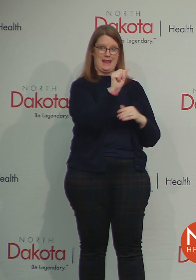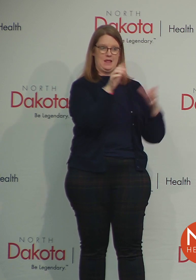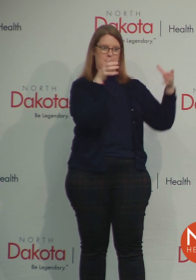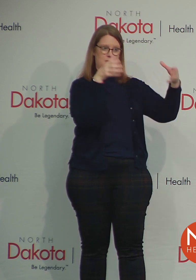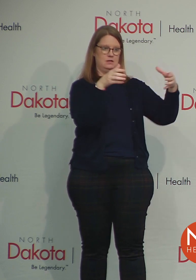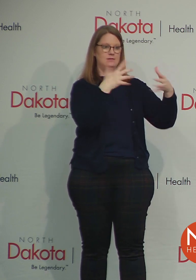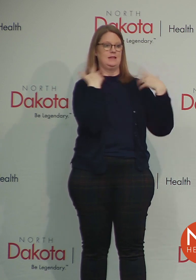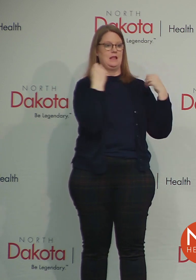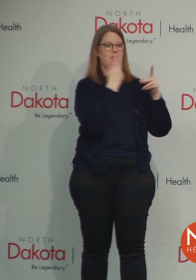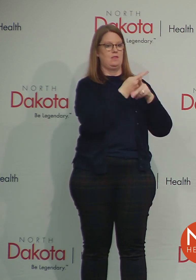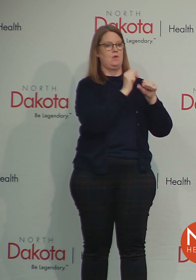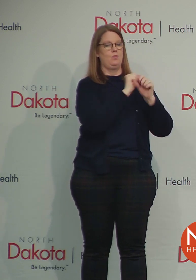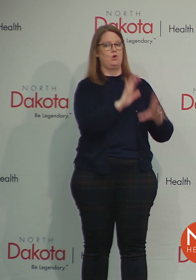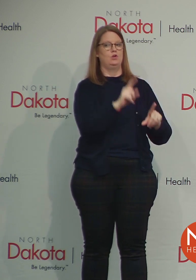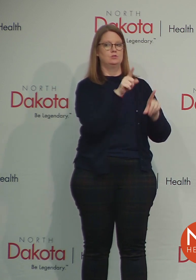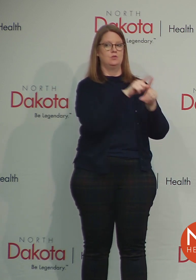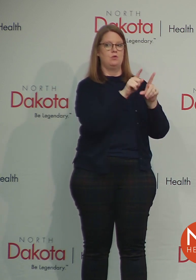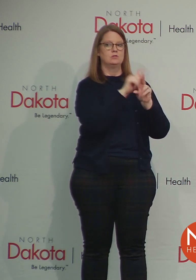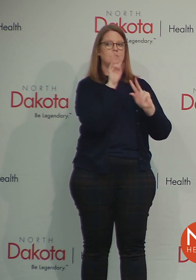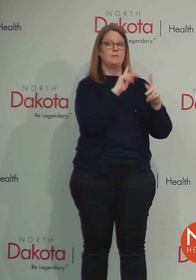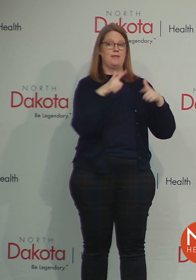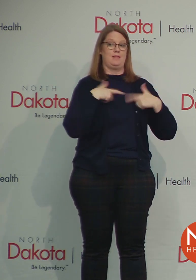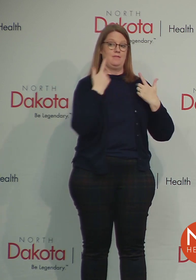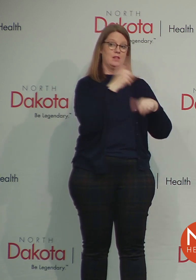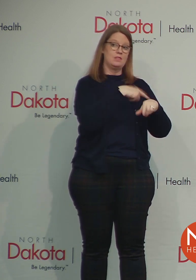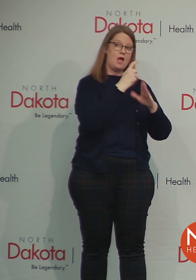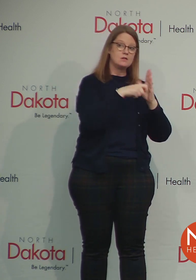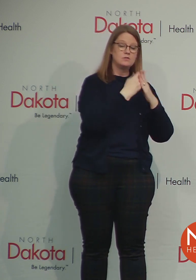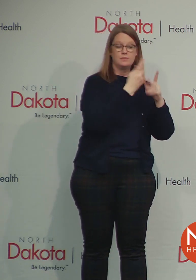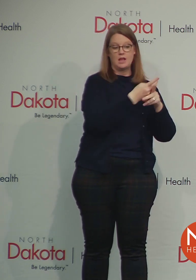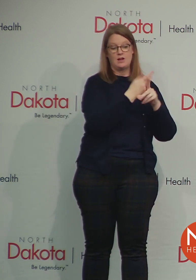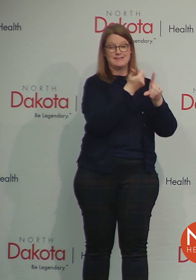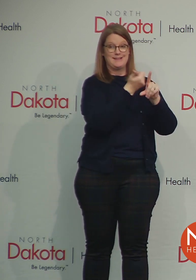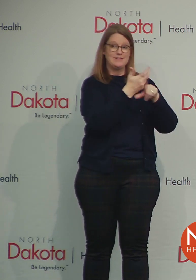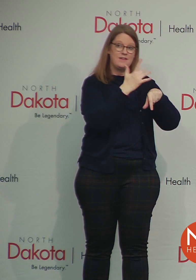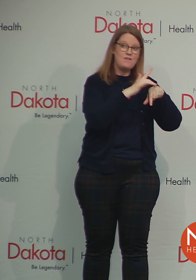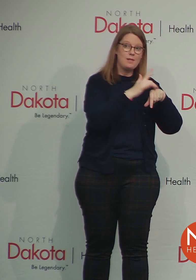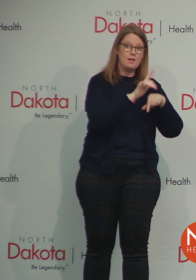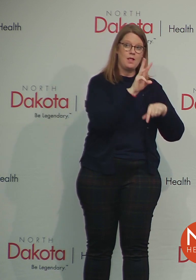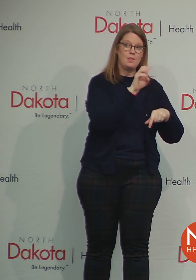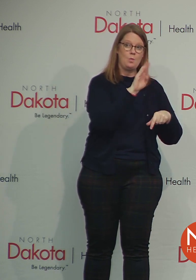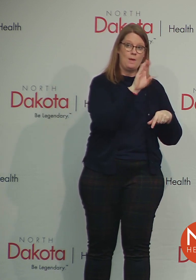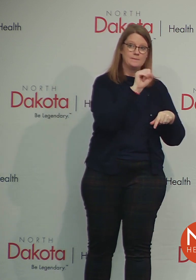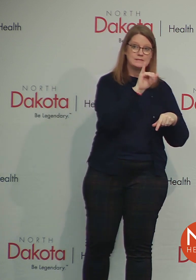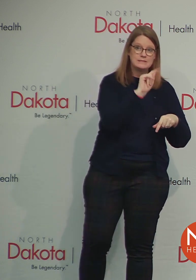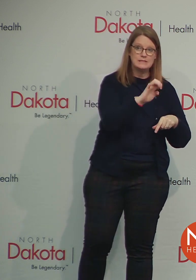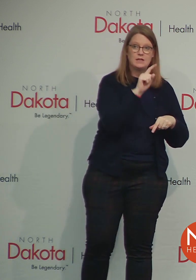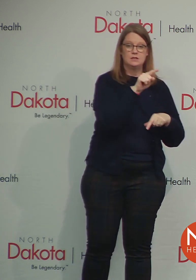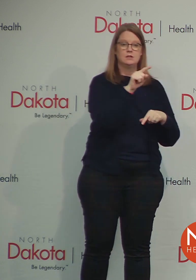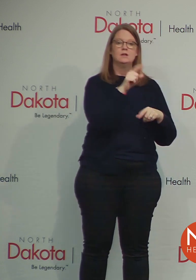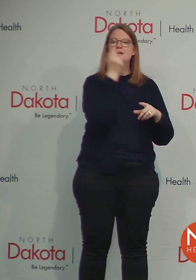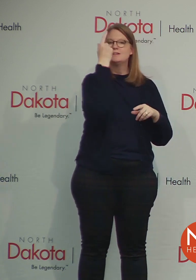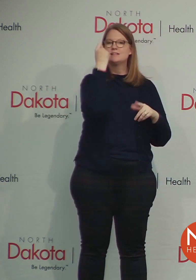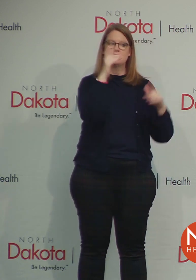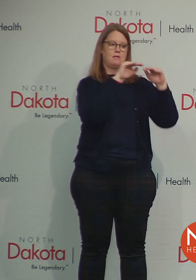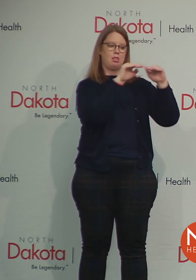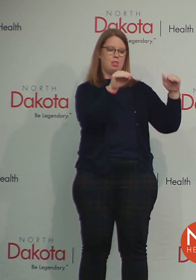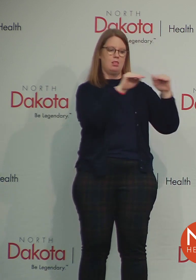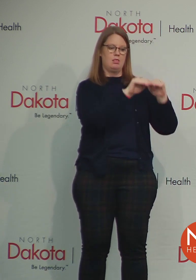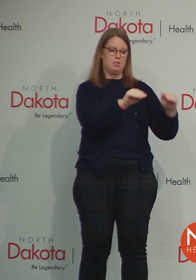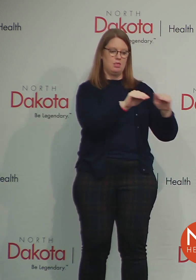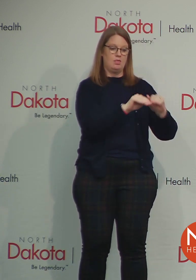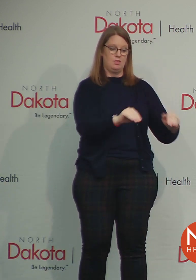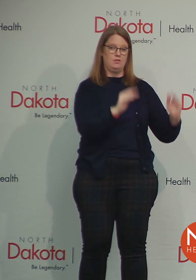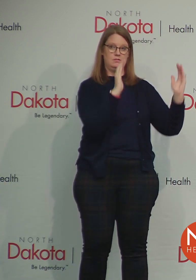healthcare workers and long-term care residents, is available on our website. And so they provided tiers for vaccination